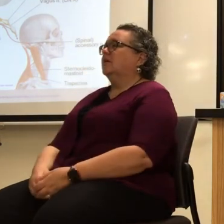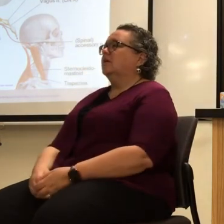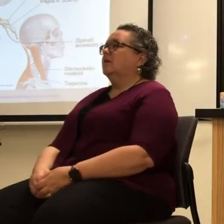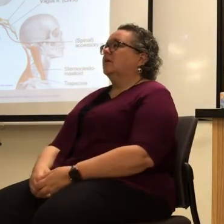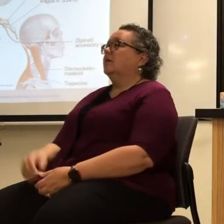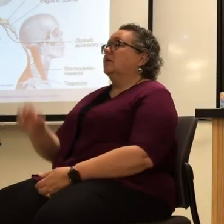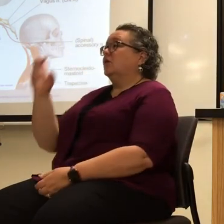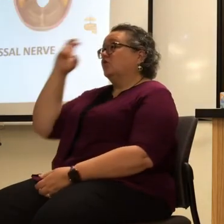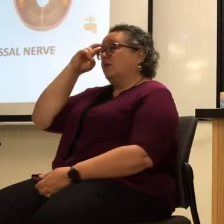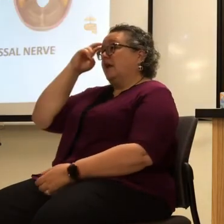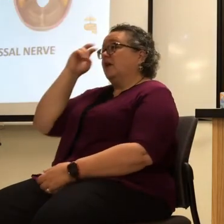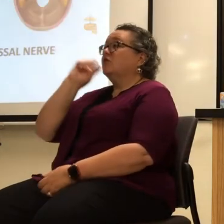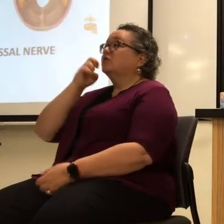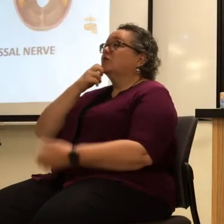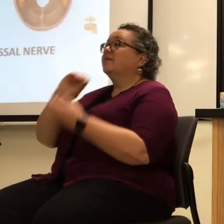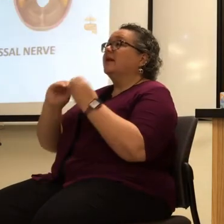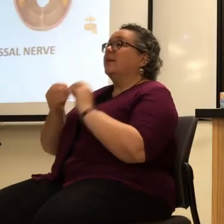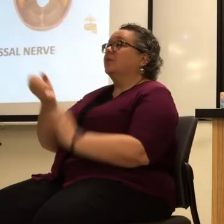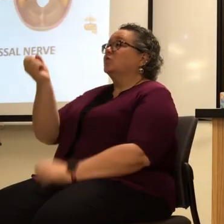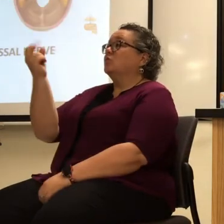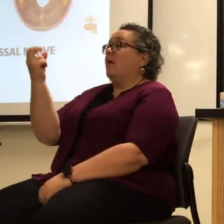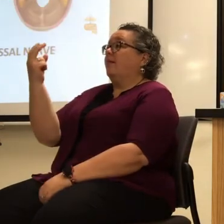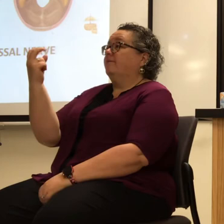Cranial nerve 12,